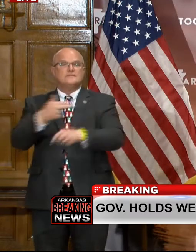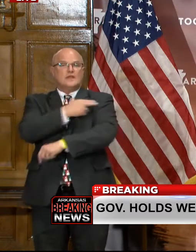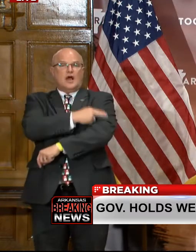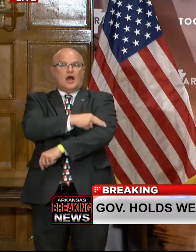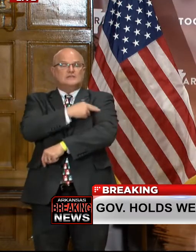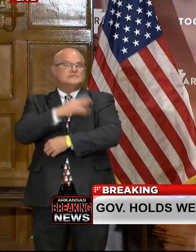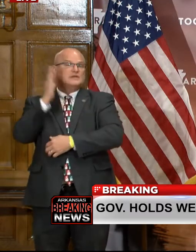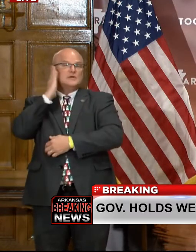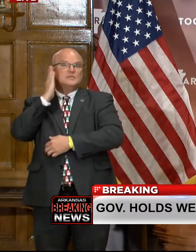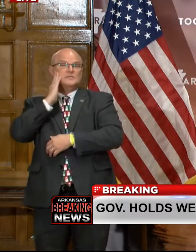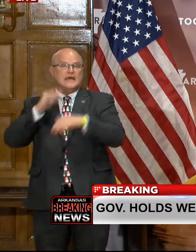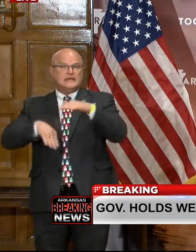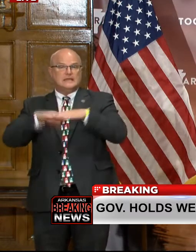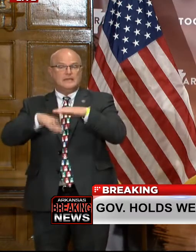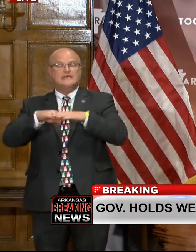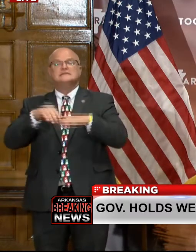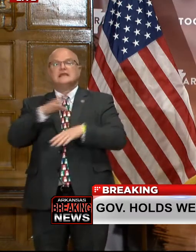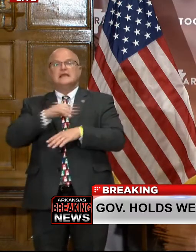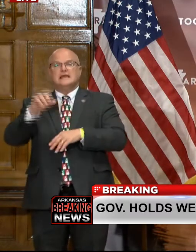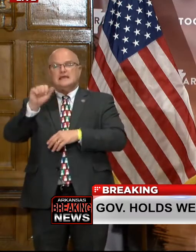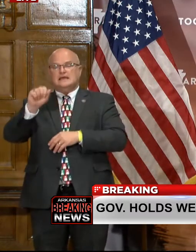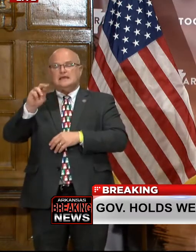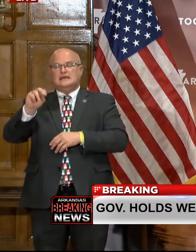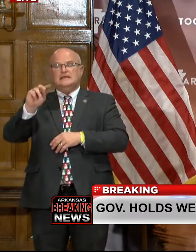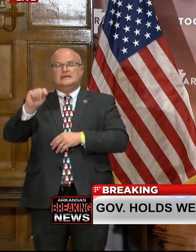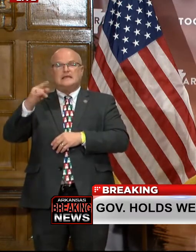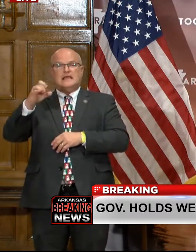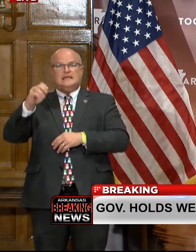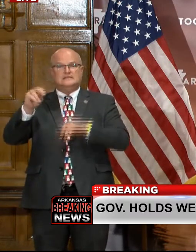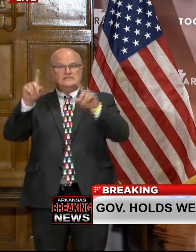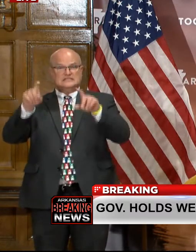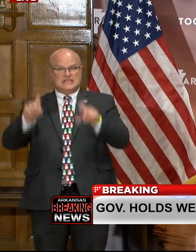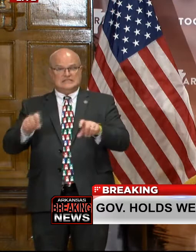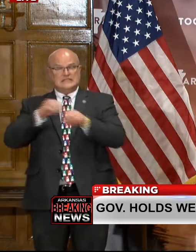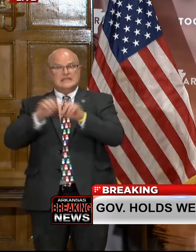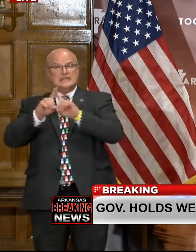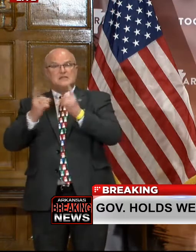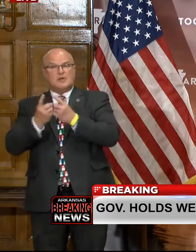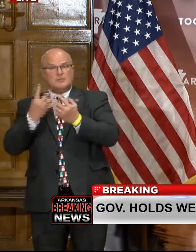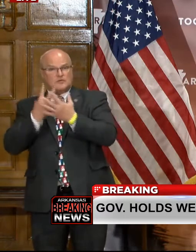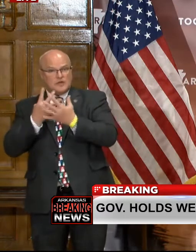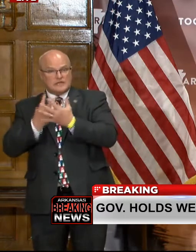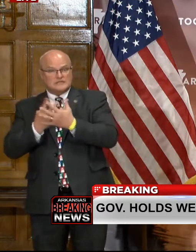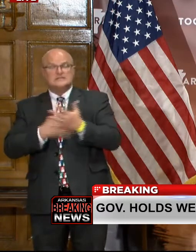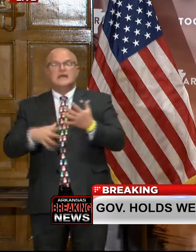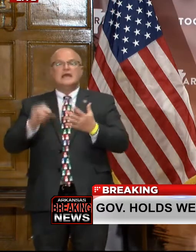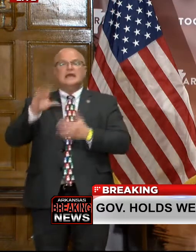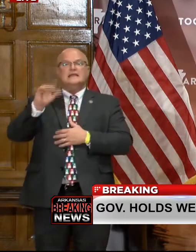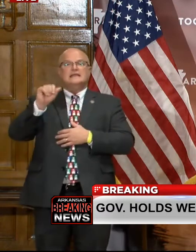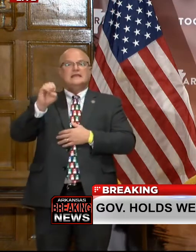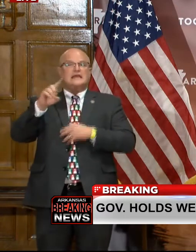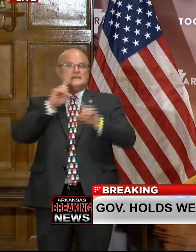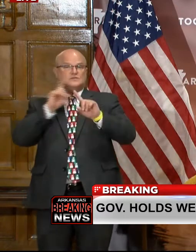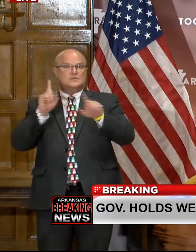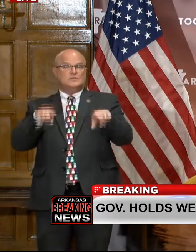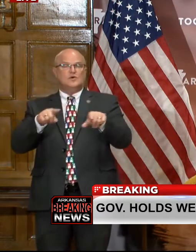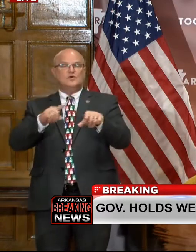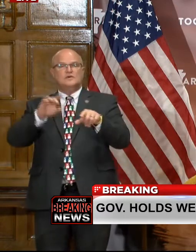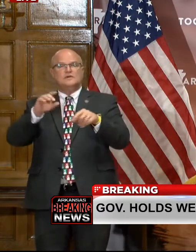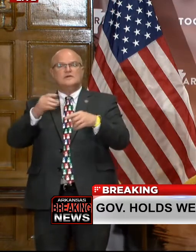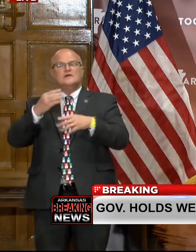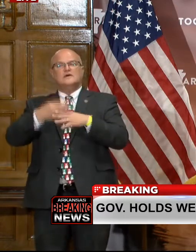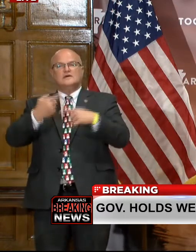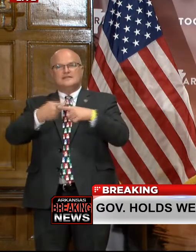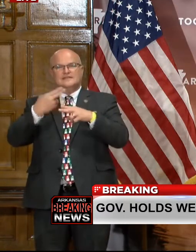bed capacity, antigen testing in our Department of Corrections, and of course we'll give our case report followed by